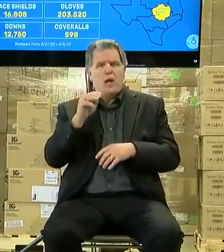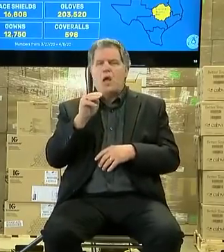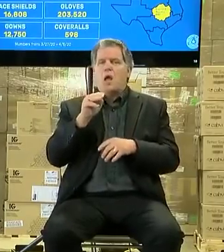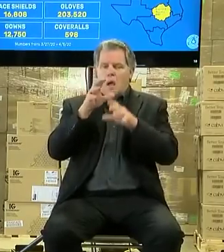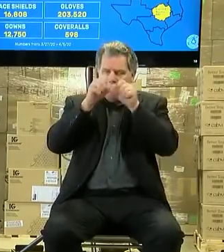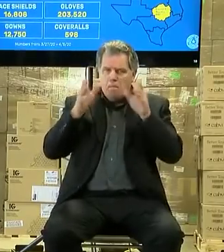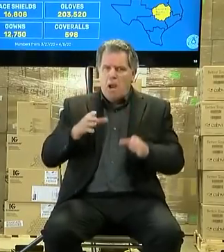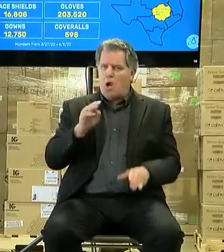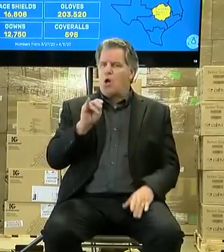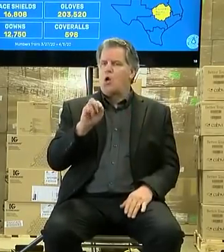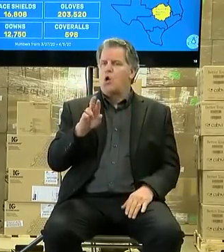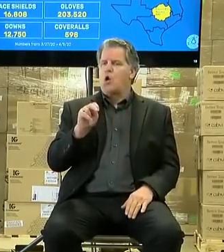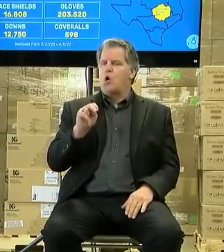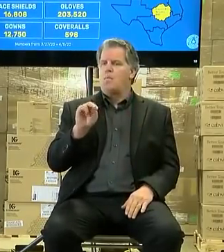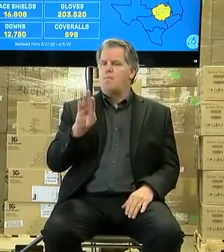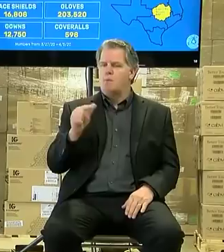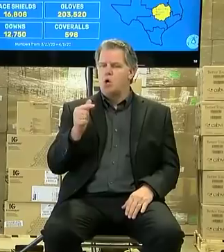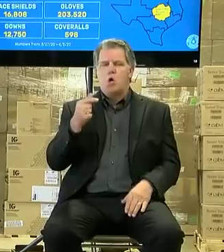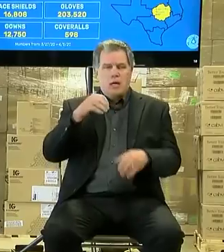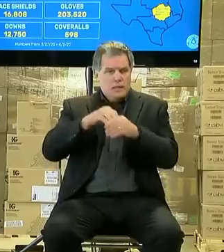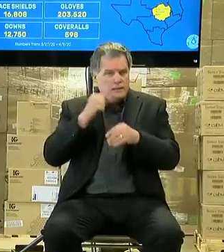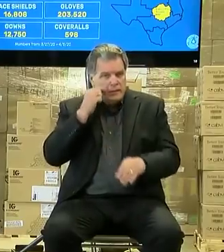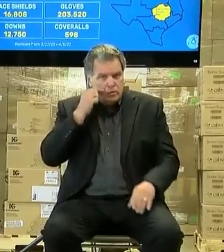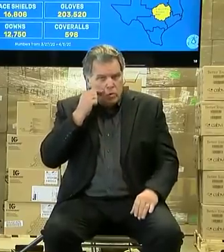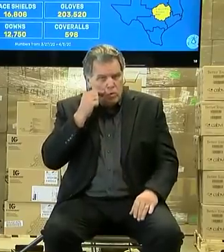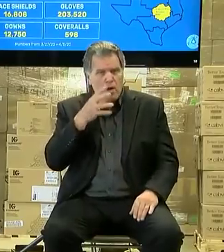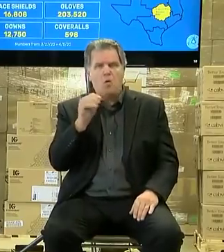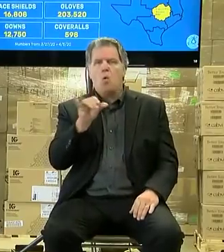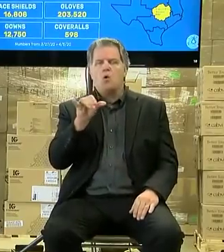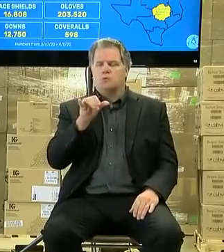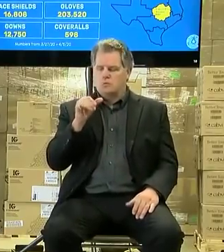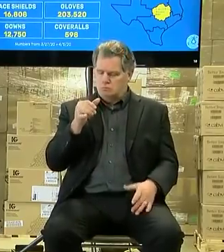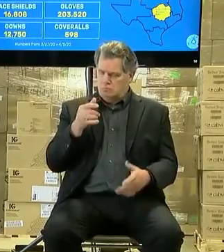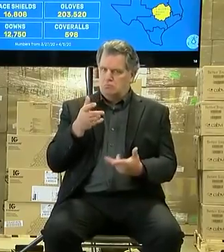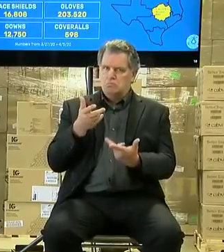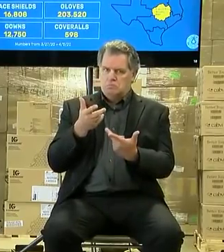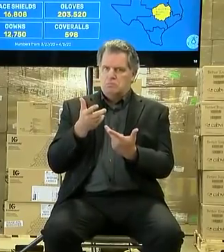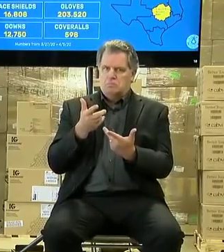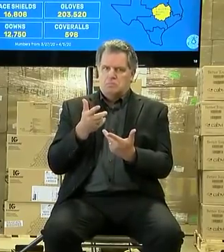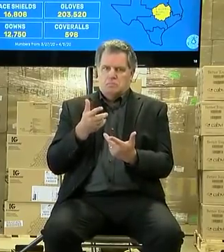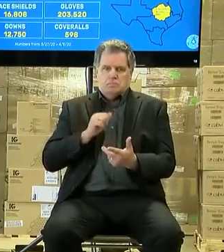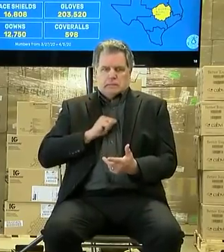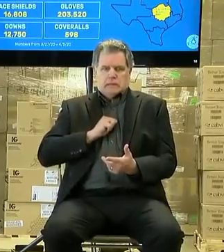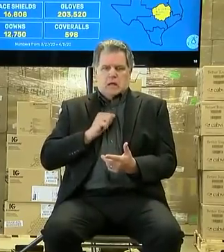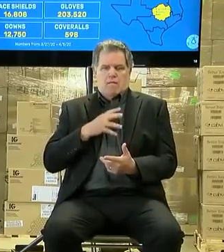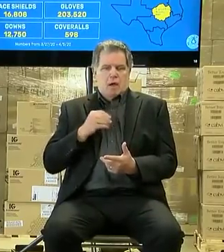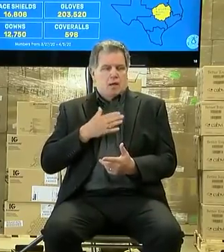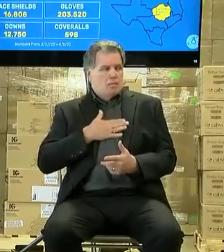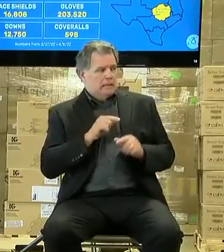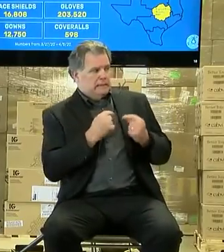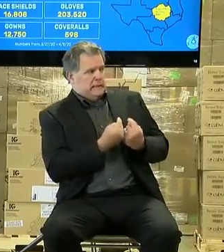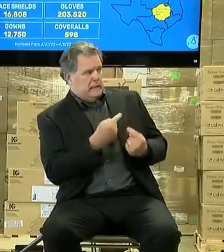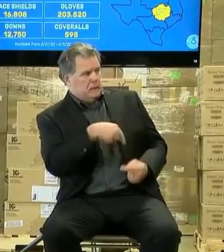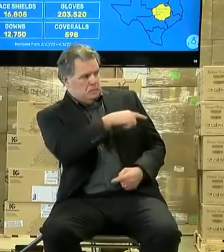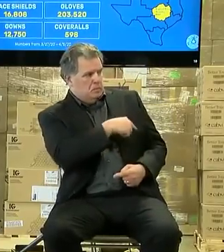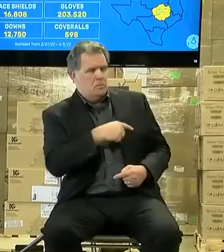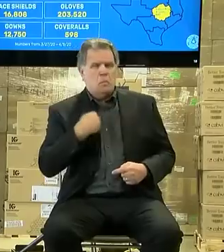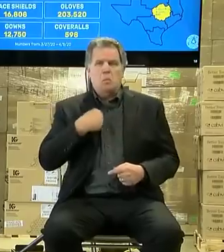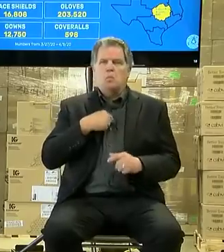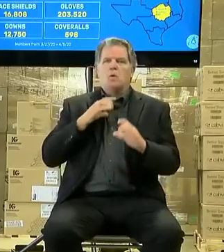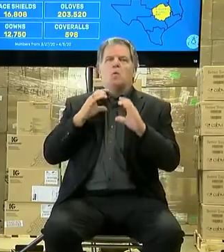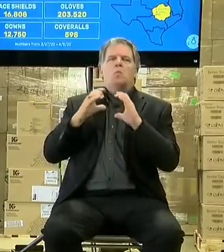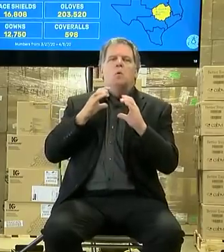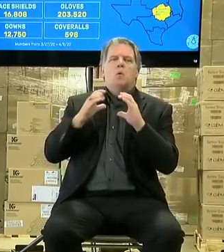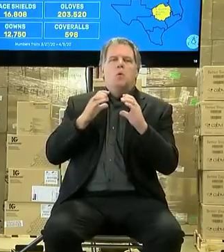Nirenberg in San Antonio, as well as maintaining, whether it be myself or our team, in communications